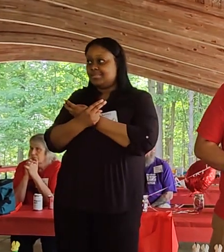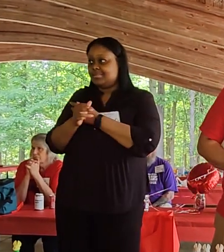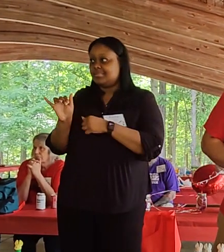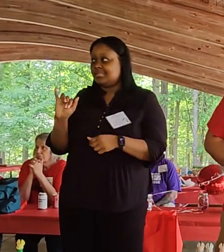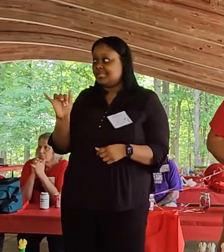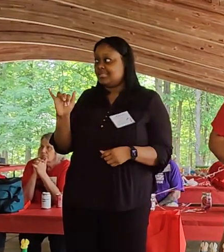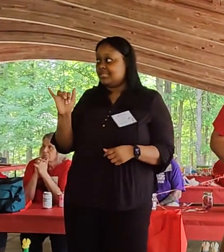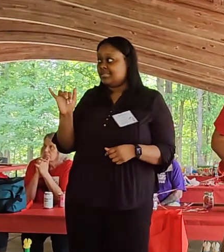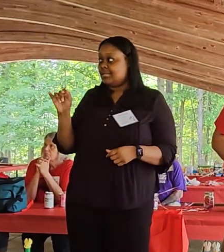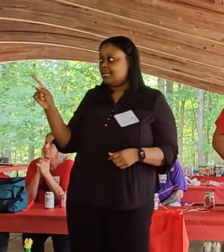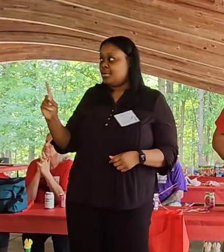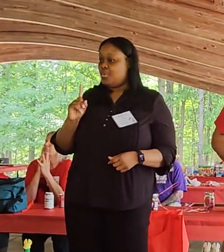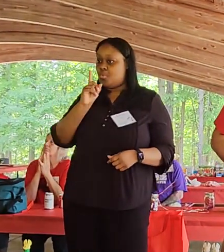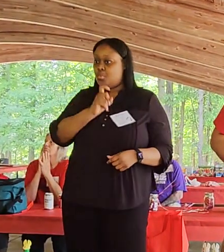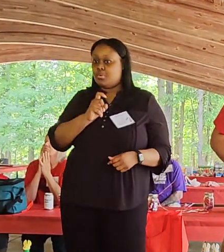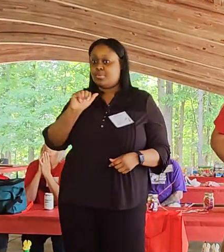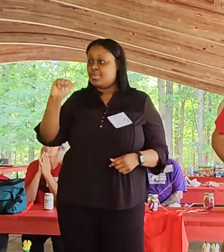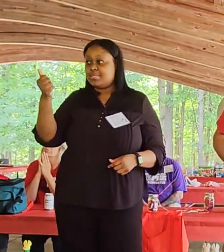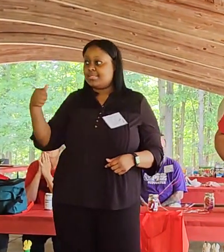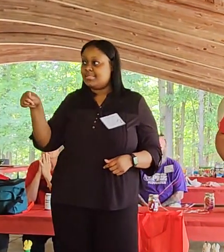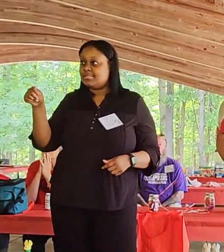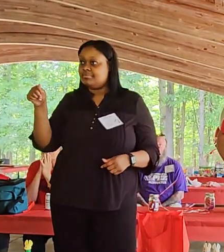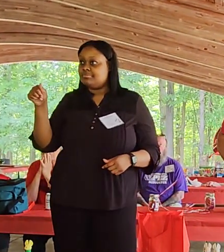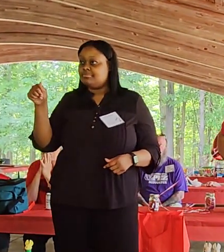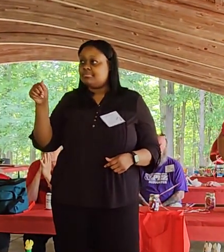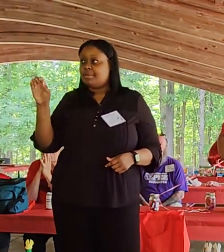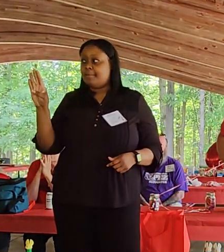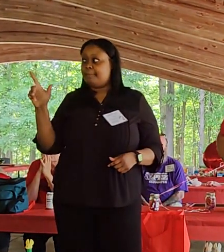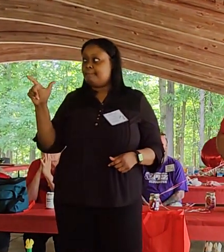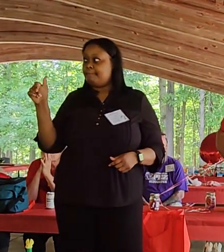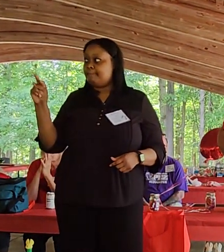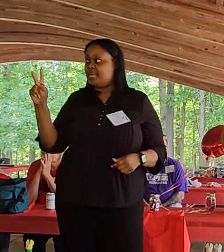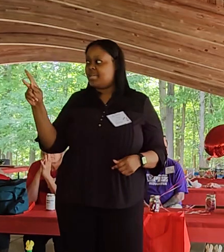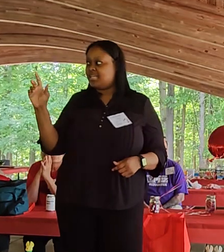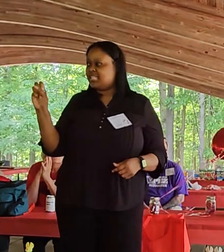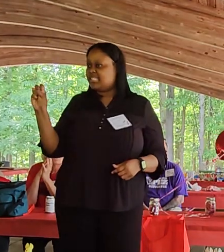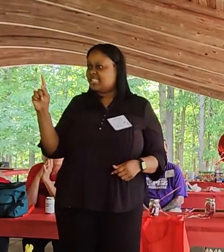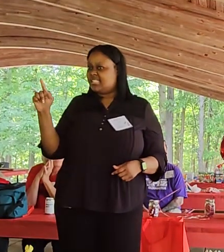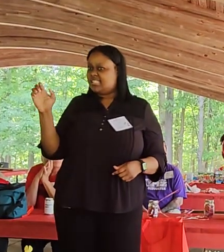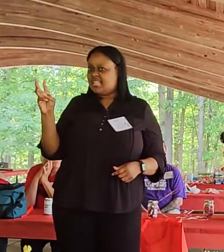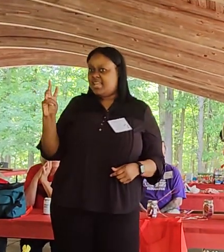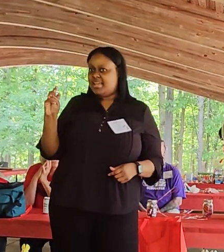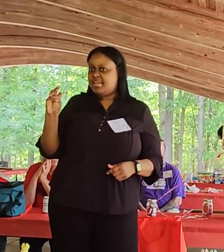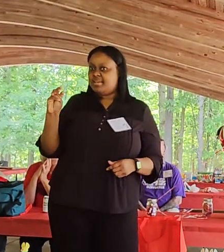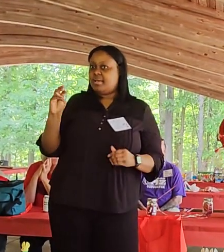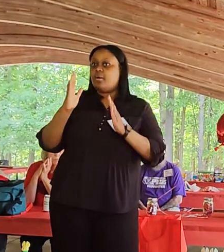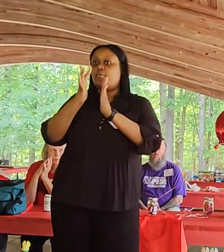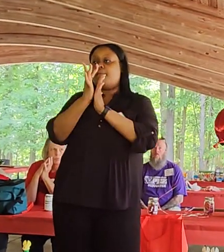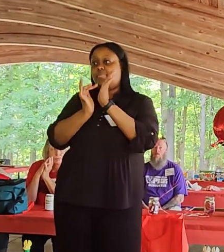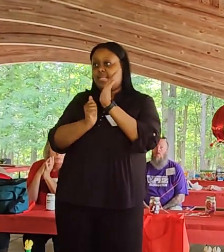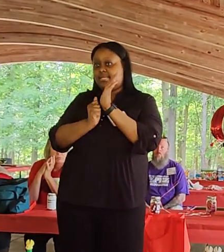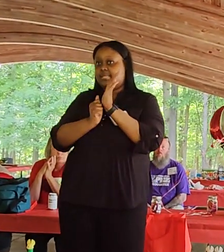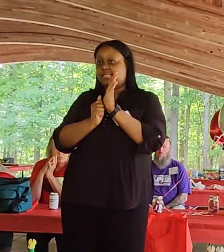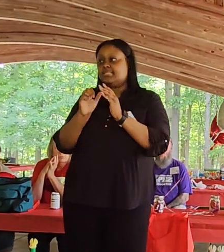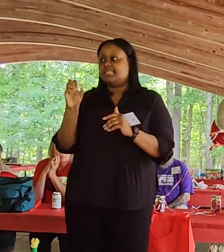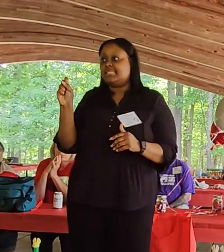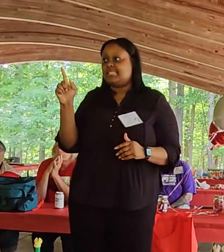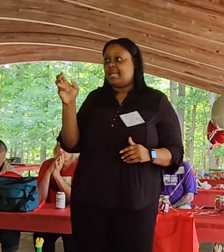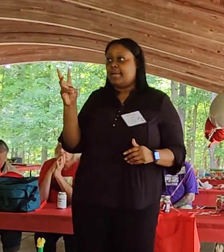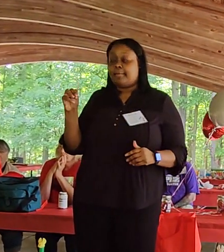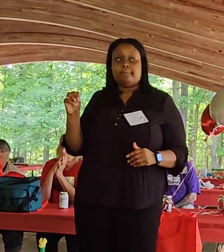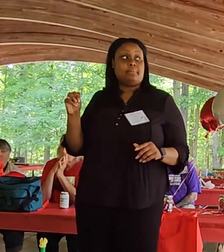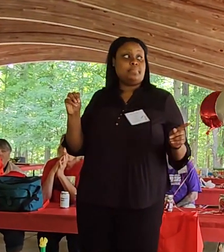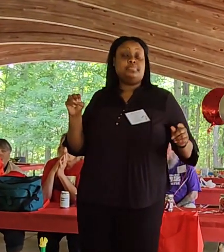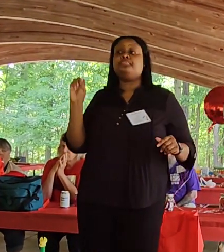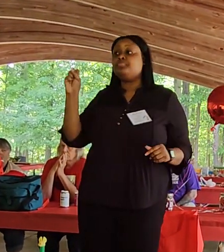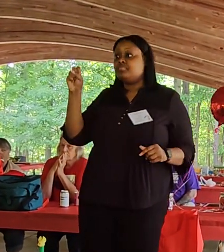Was there any on blank stems? On blank stems, so there's some with no patent number,